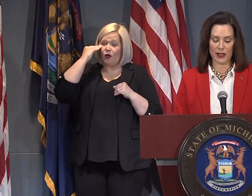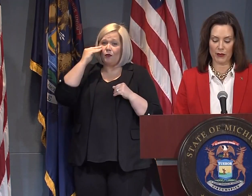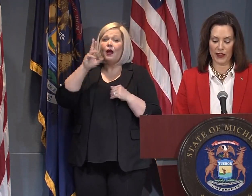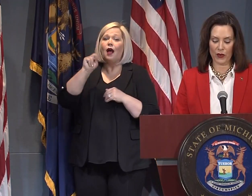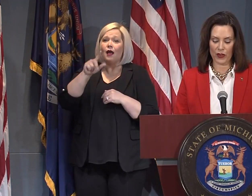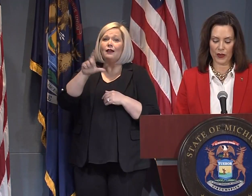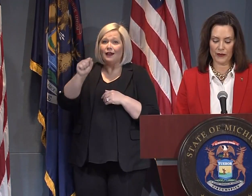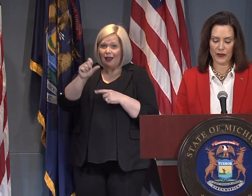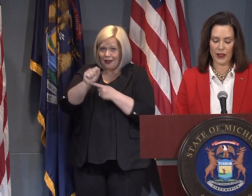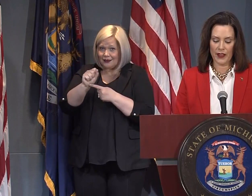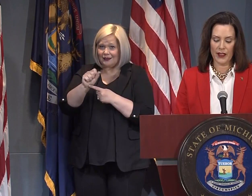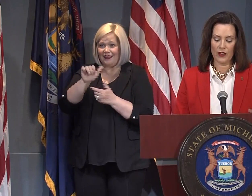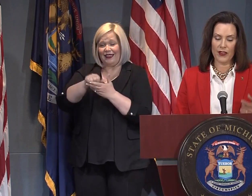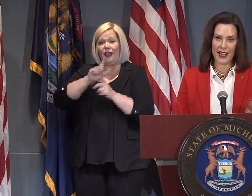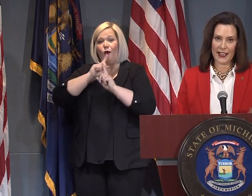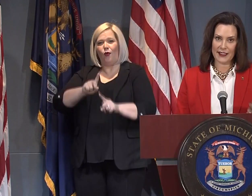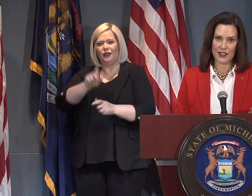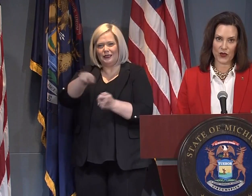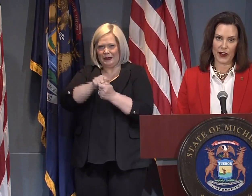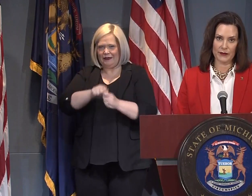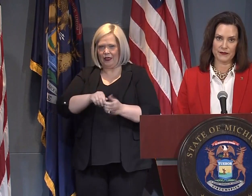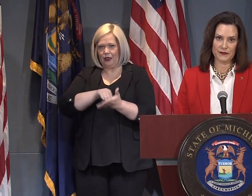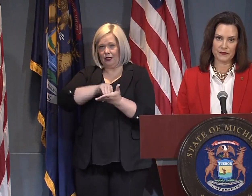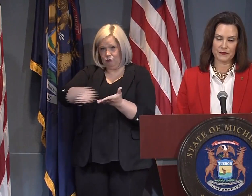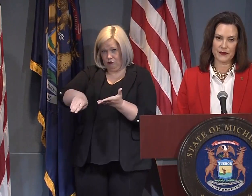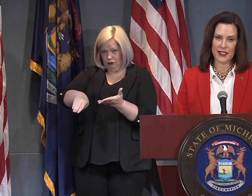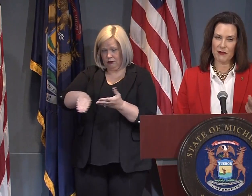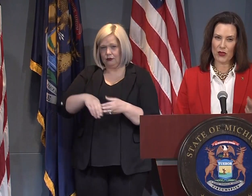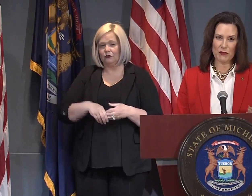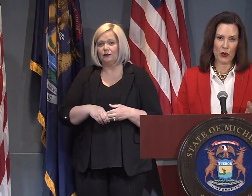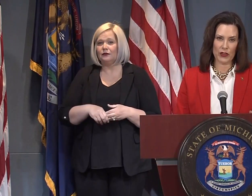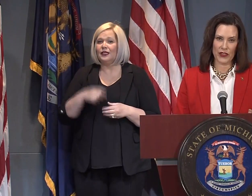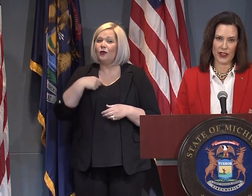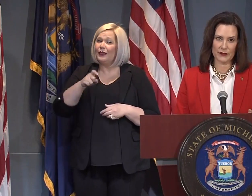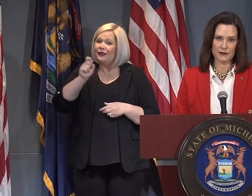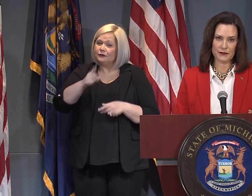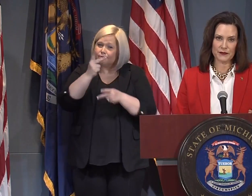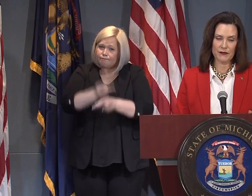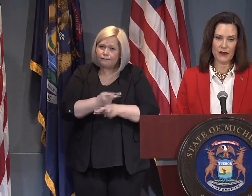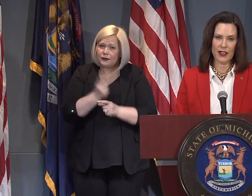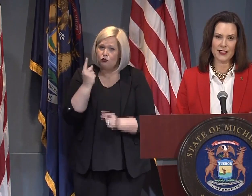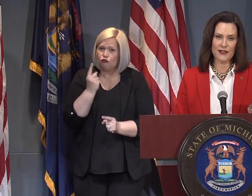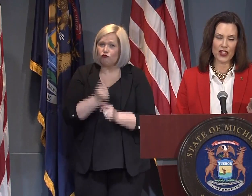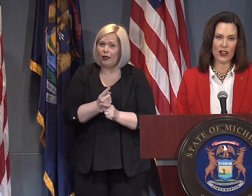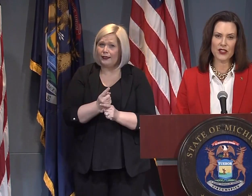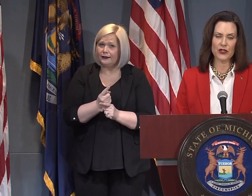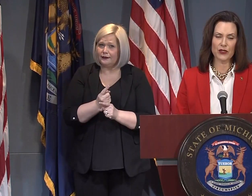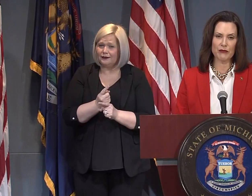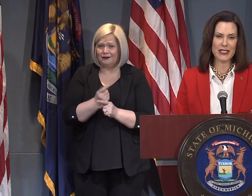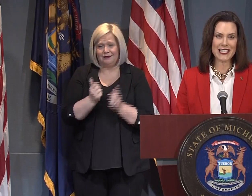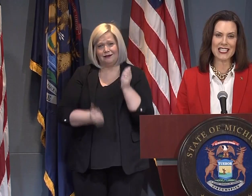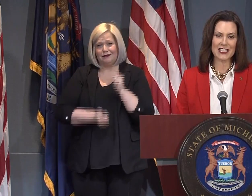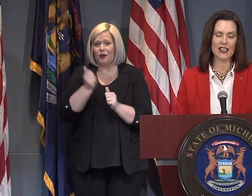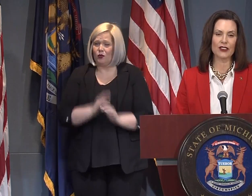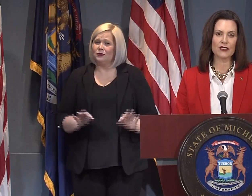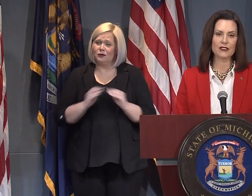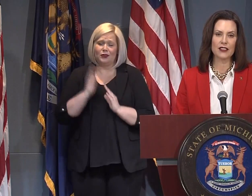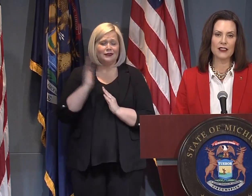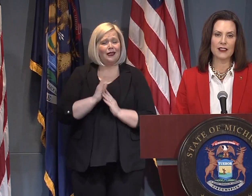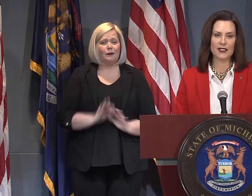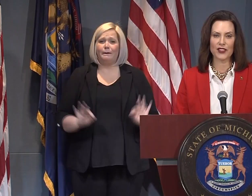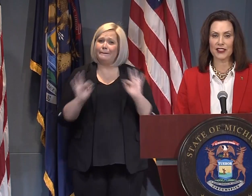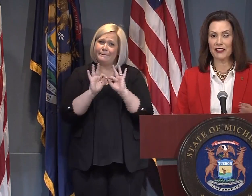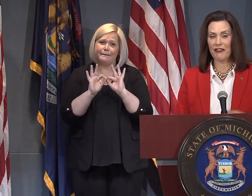explicitly permitted by the order. We've got to get this right. That's the most important thing. As I've talked to business